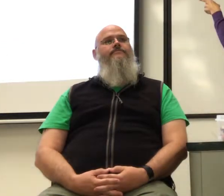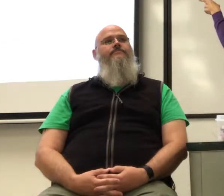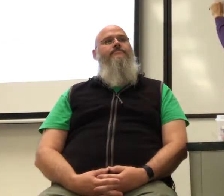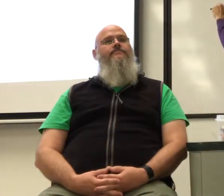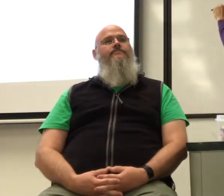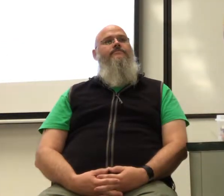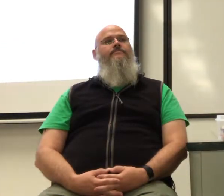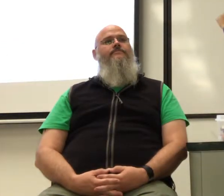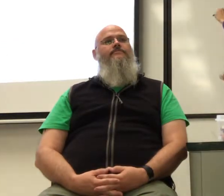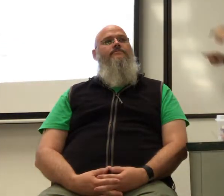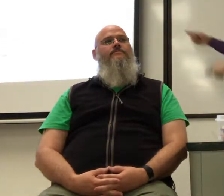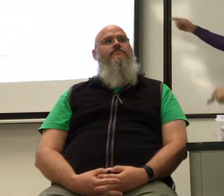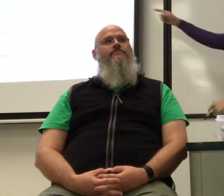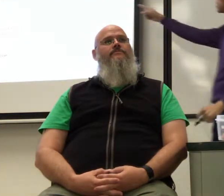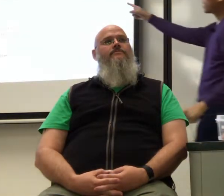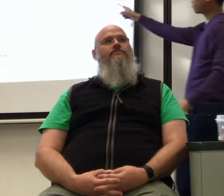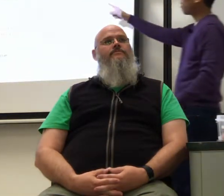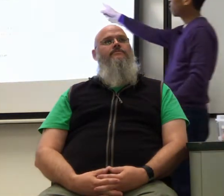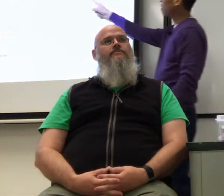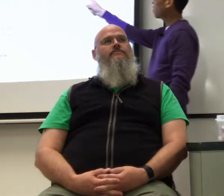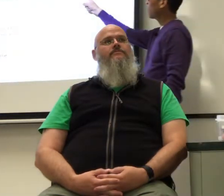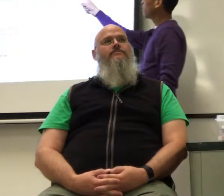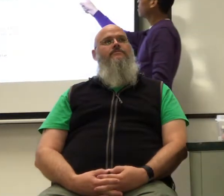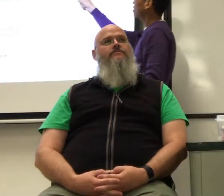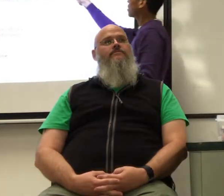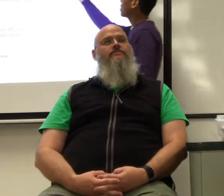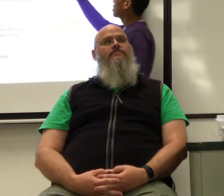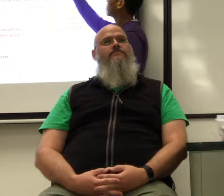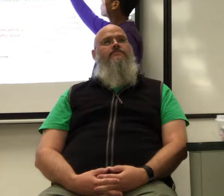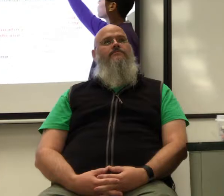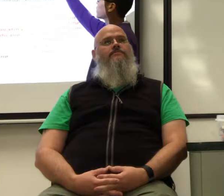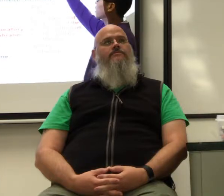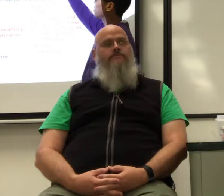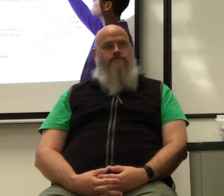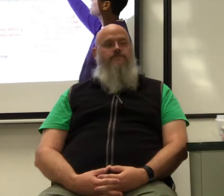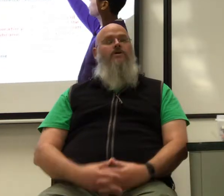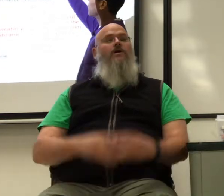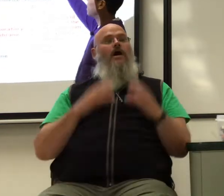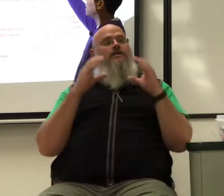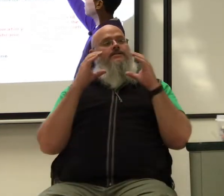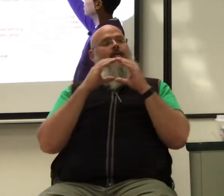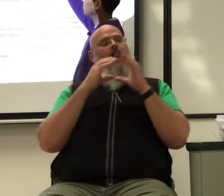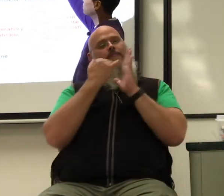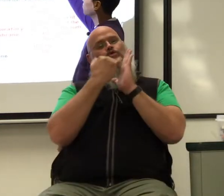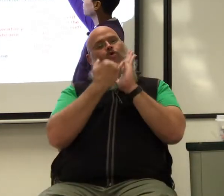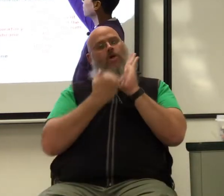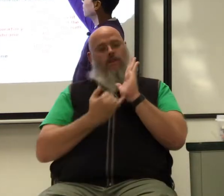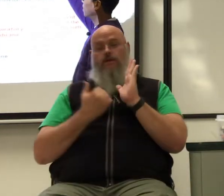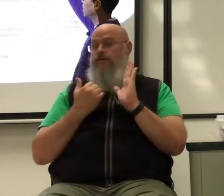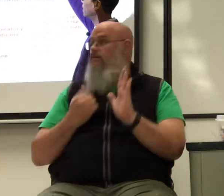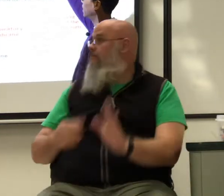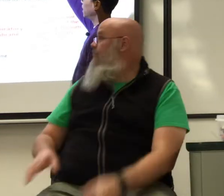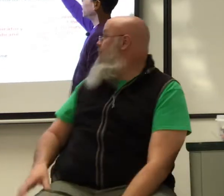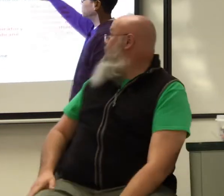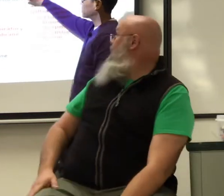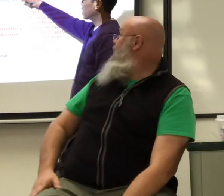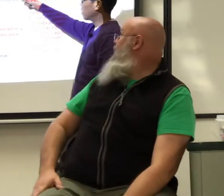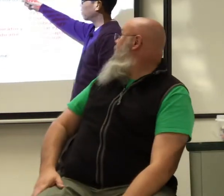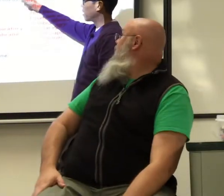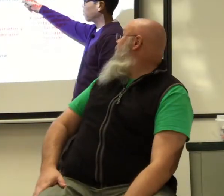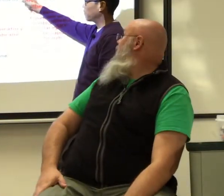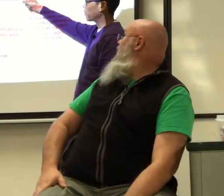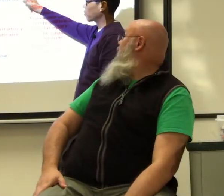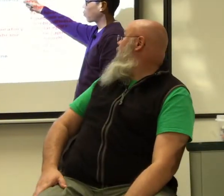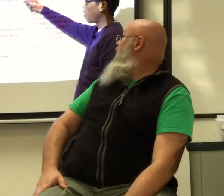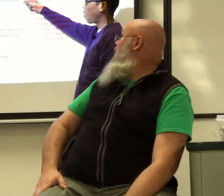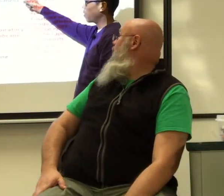So, I'm going to draw this cell. This is It's a cell